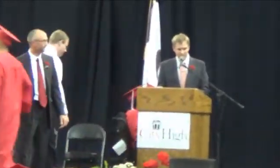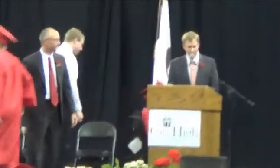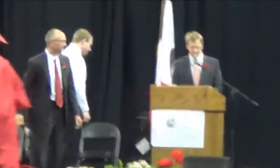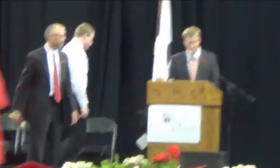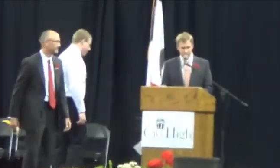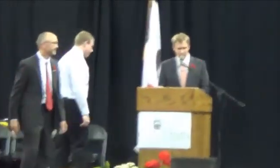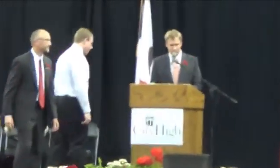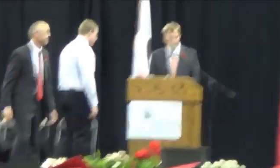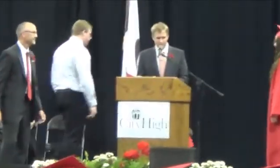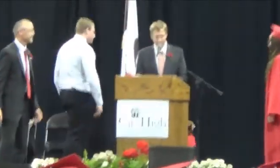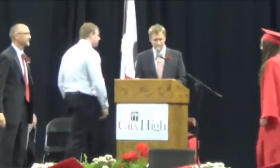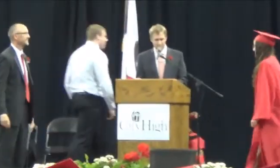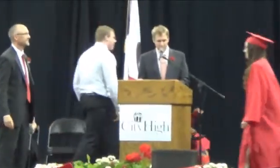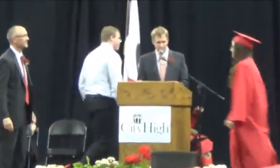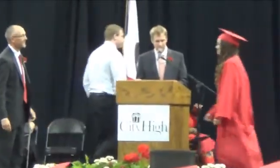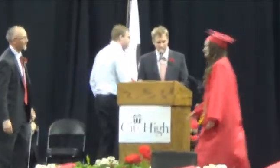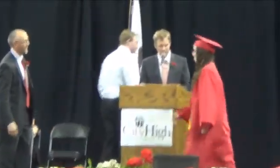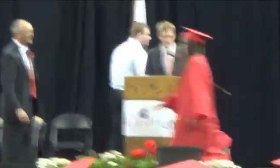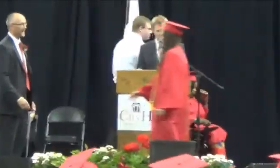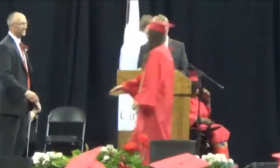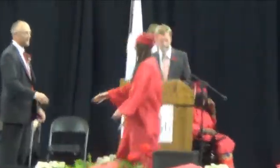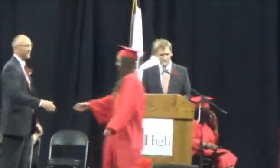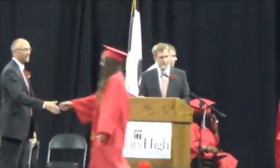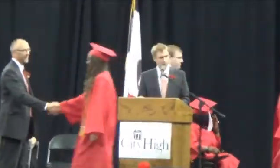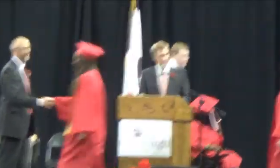Let's say next to two dudes that went to Weber.